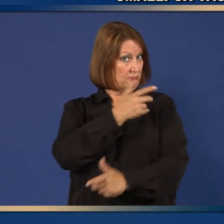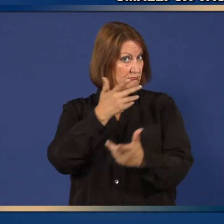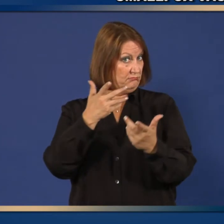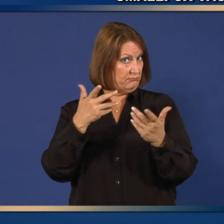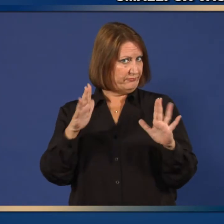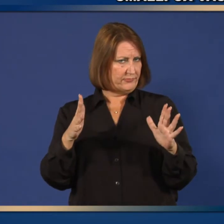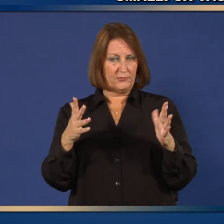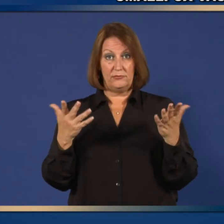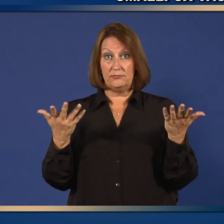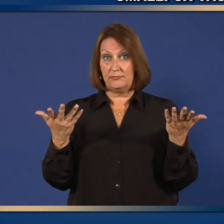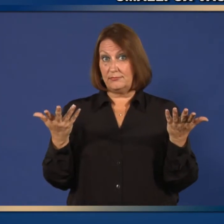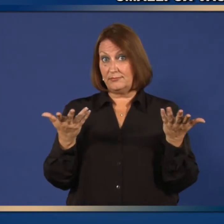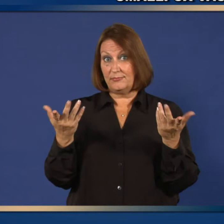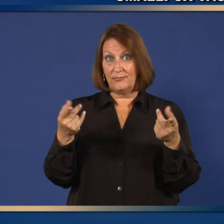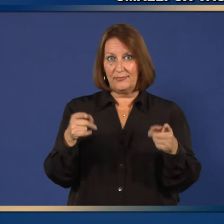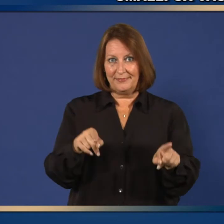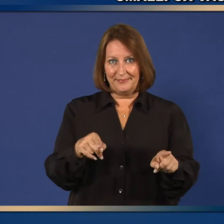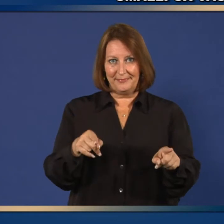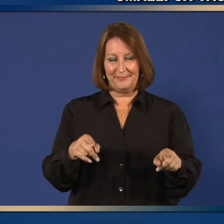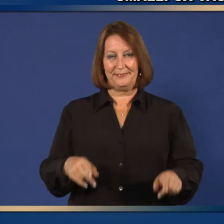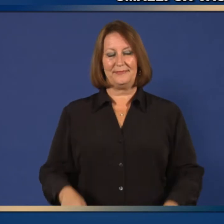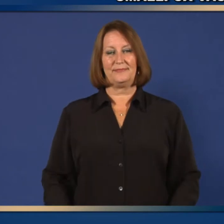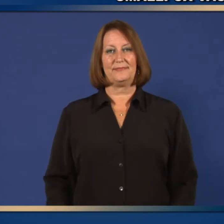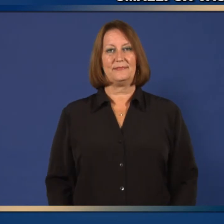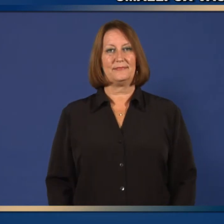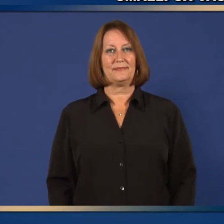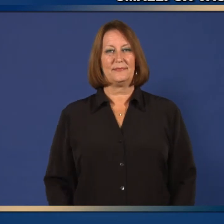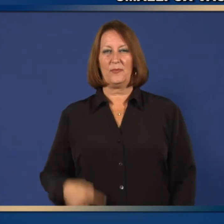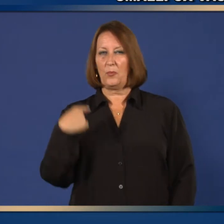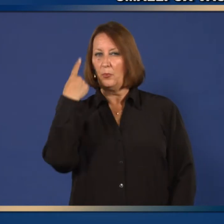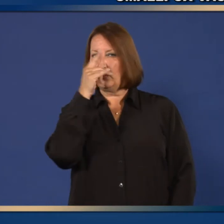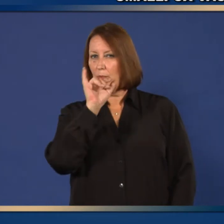what should you expect after vaccination?